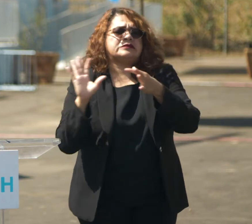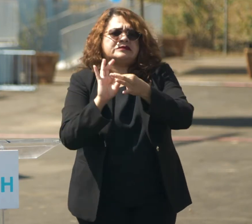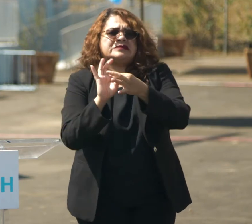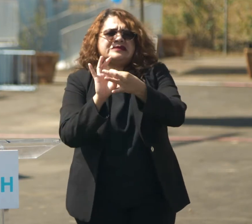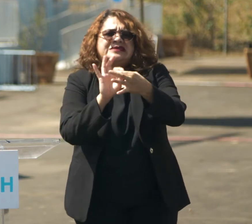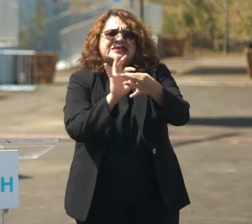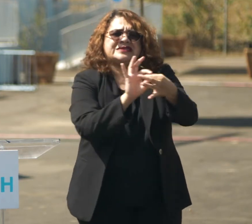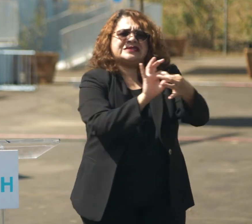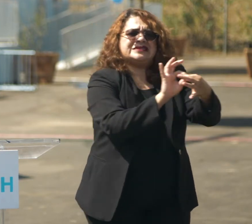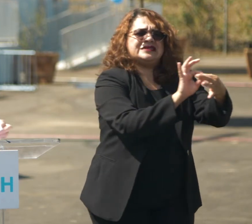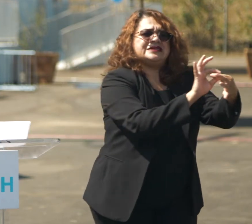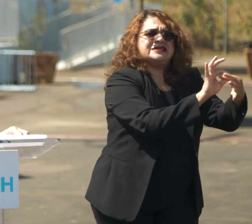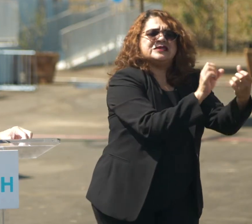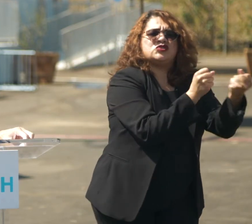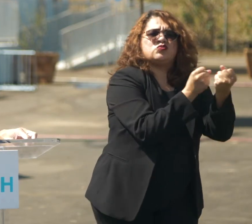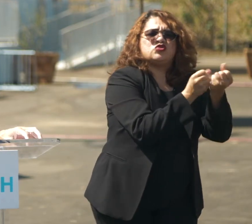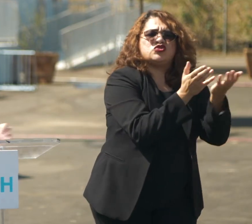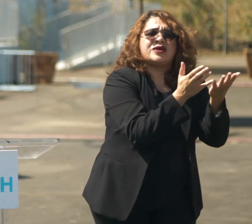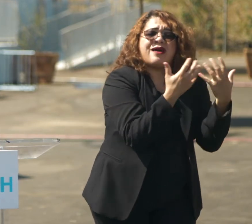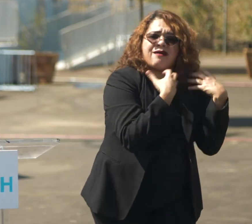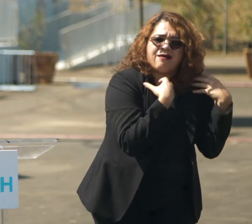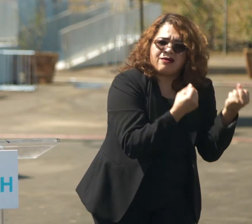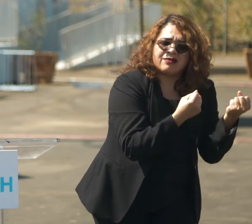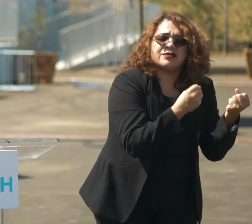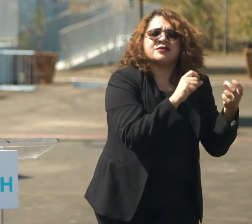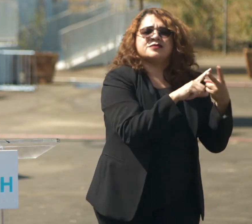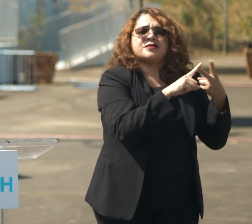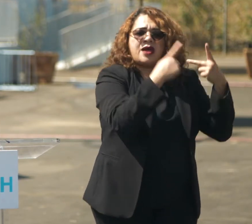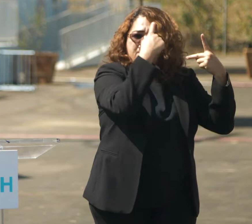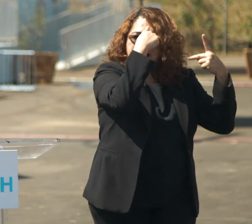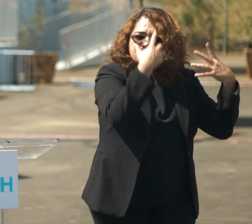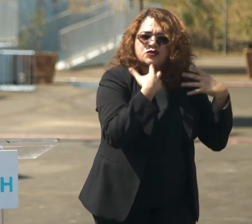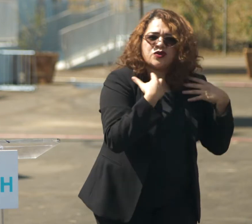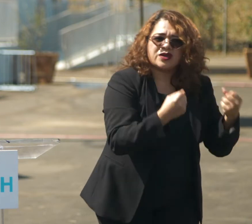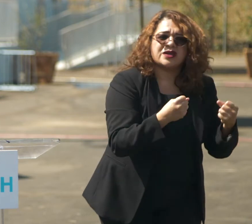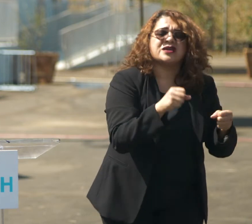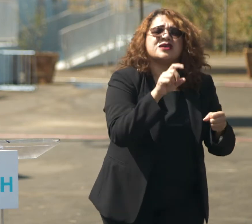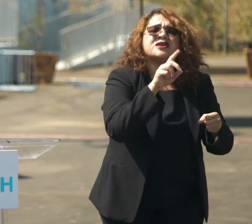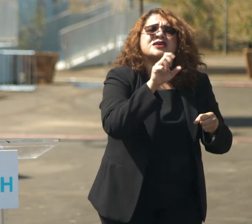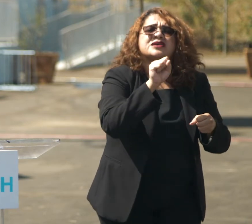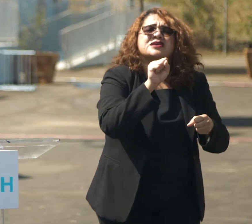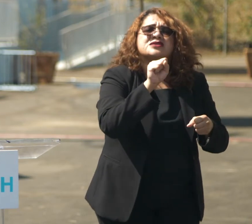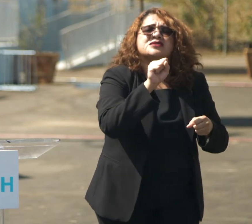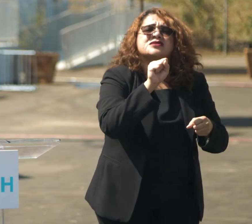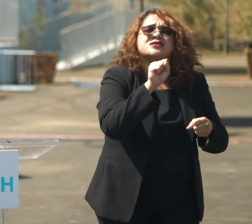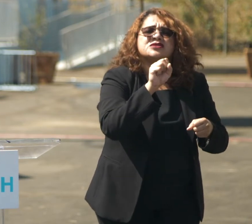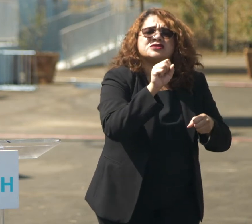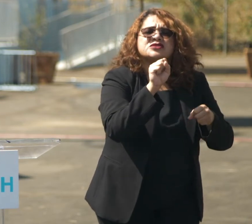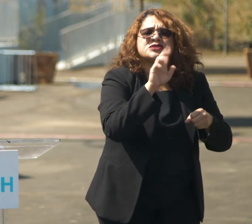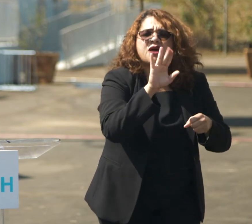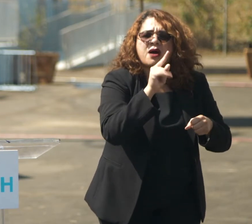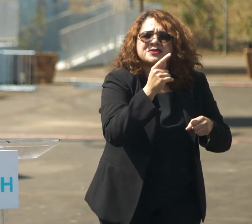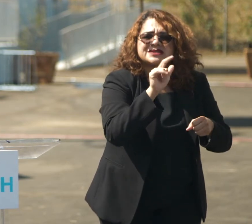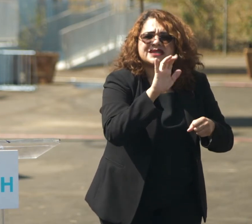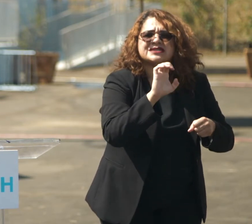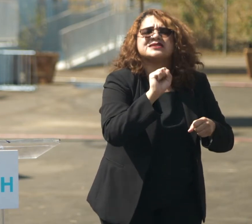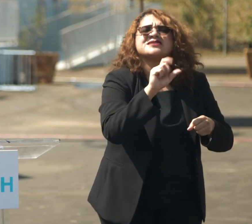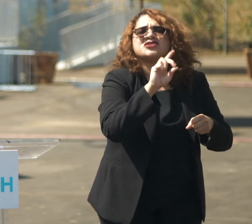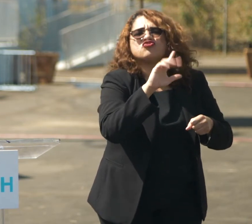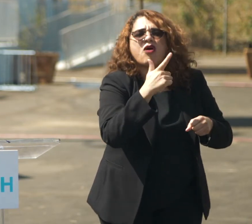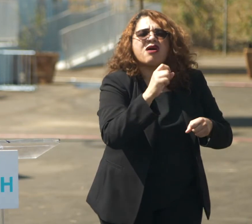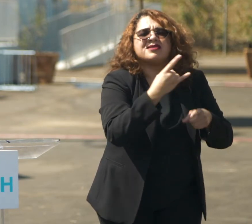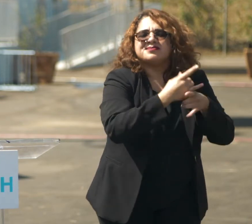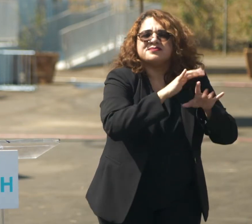of supportive services, which include health services, mental health and substance use services, employment training, benefits